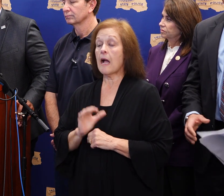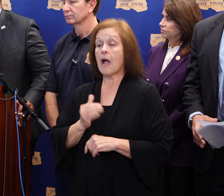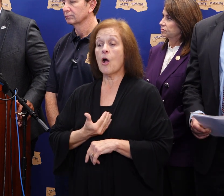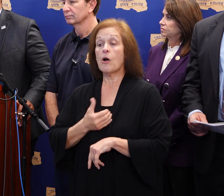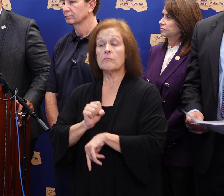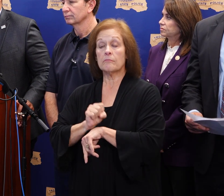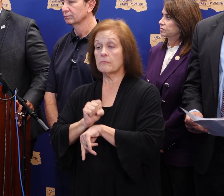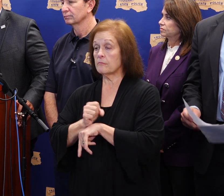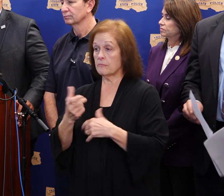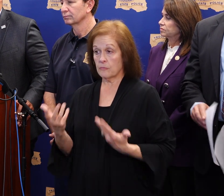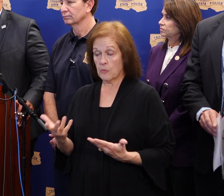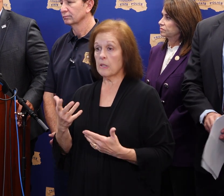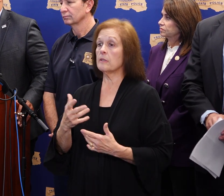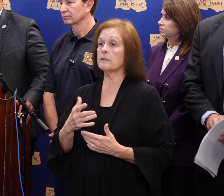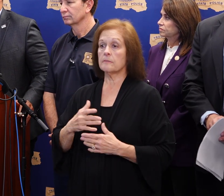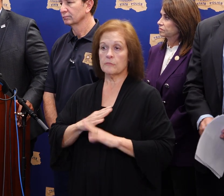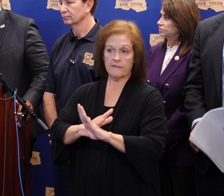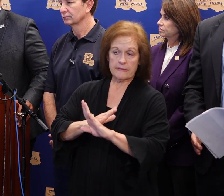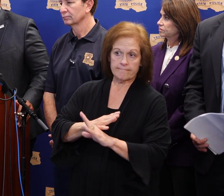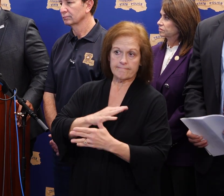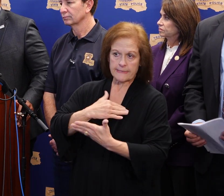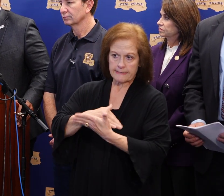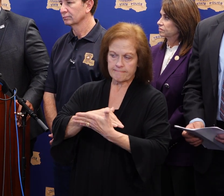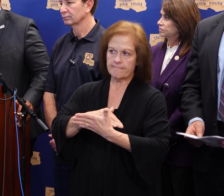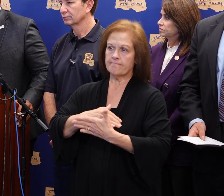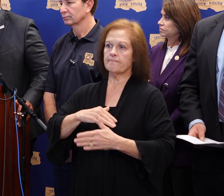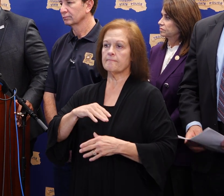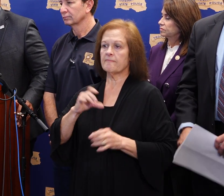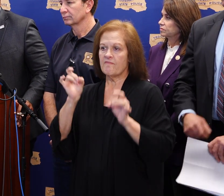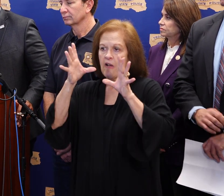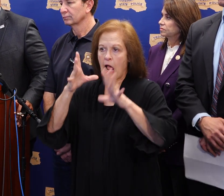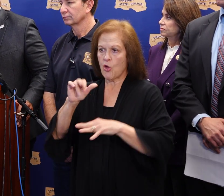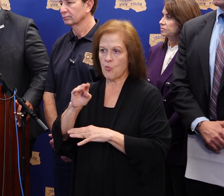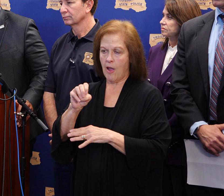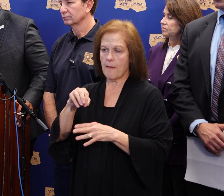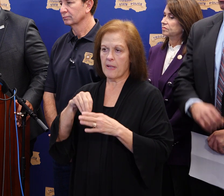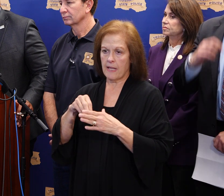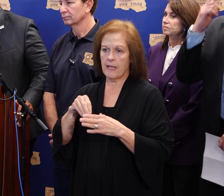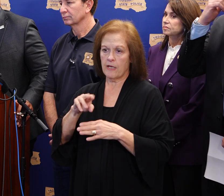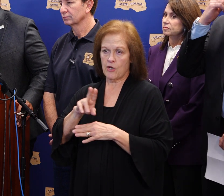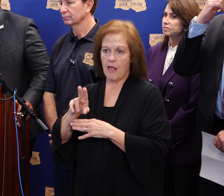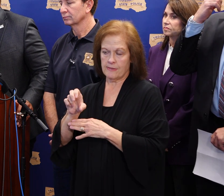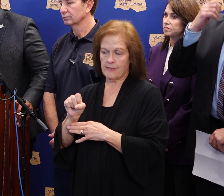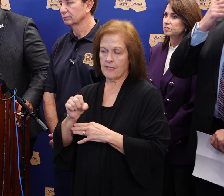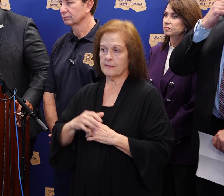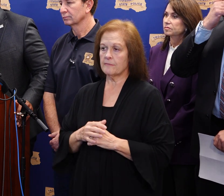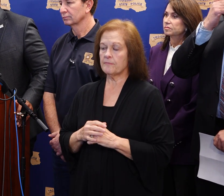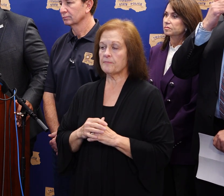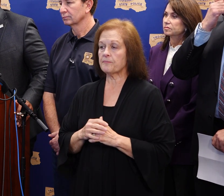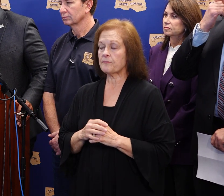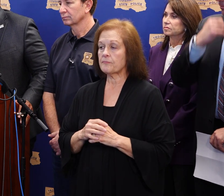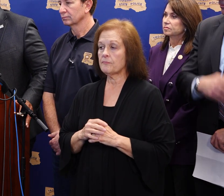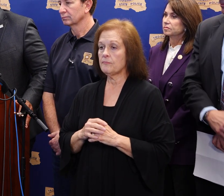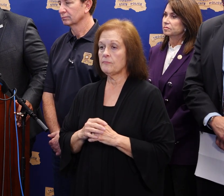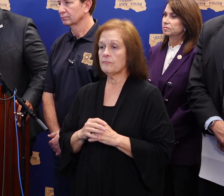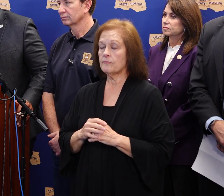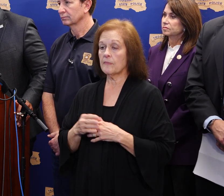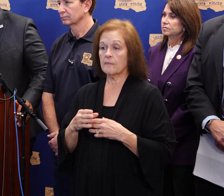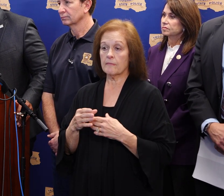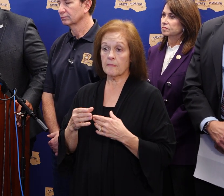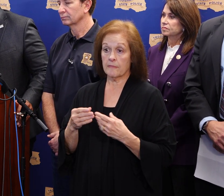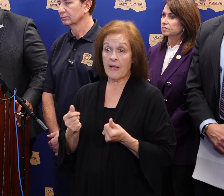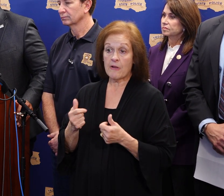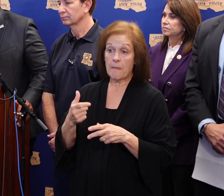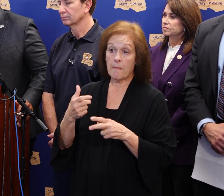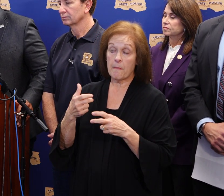mission is preventing, reducing, and solving violent crime throughout the United States and abroad. Solving part